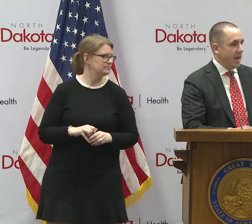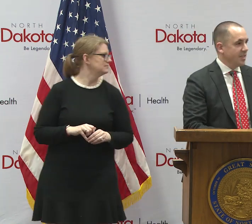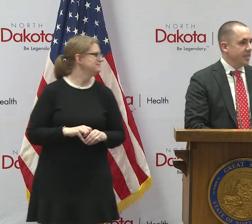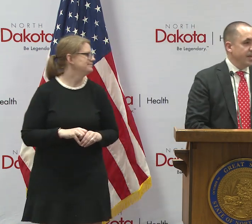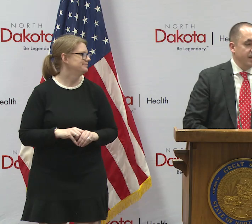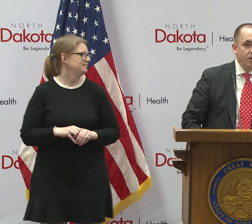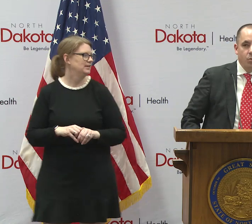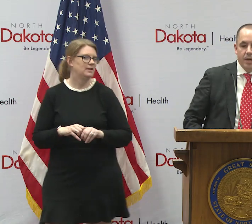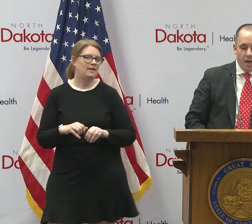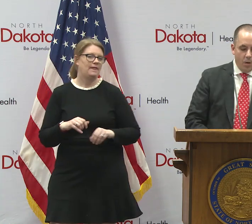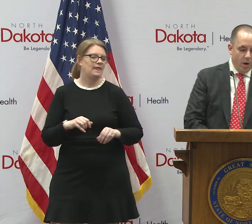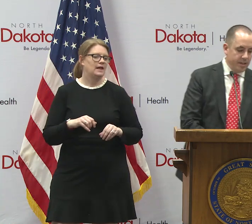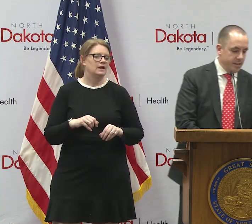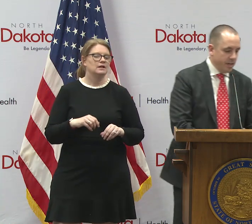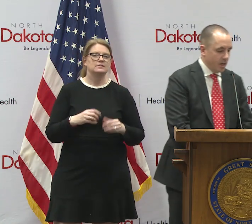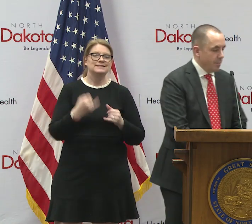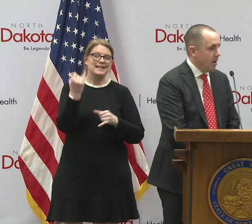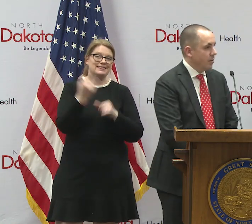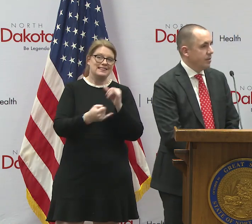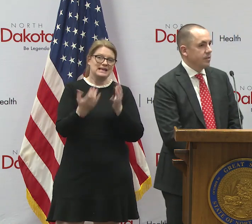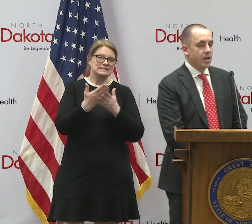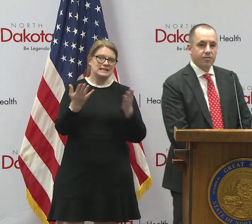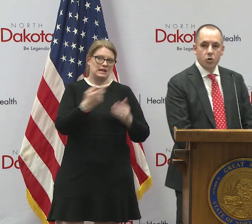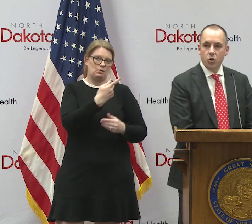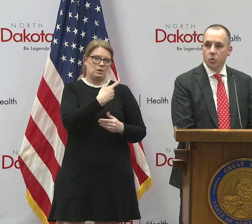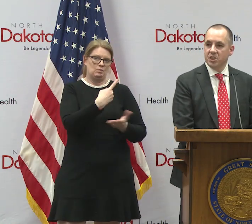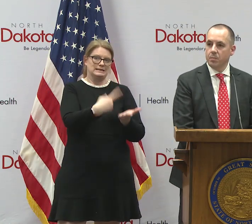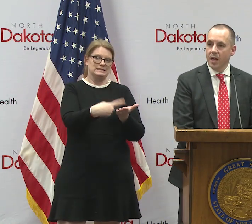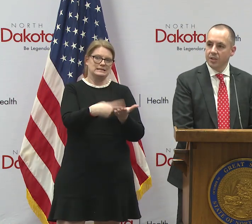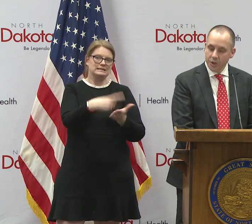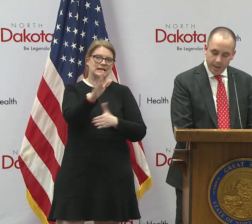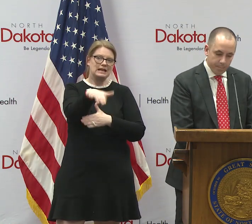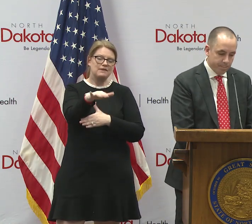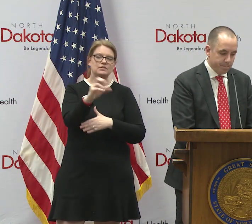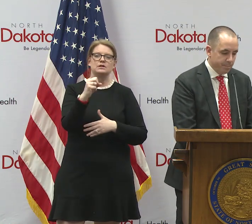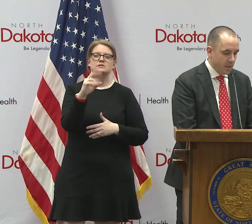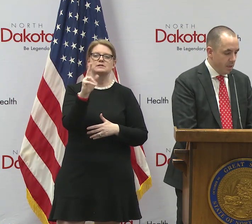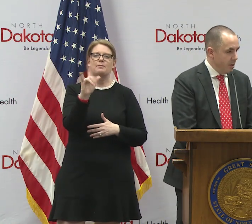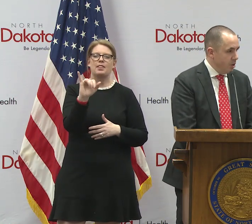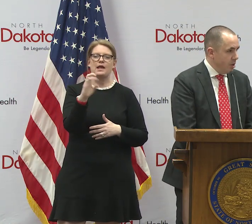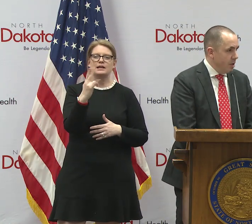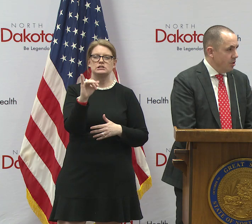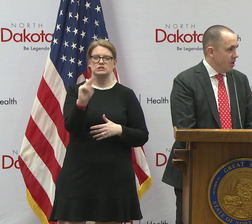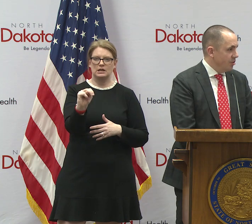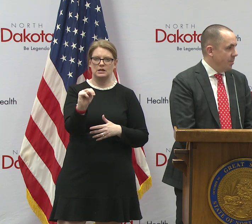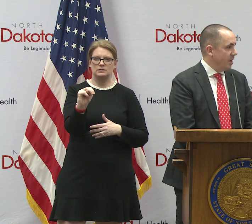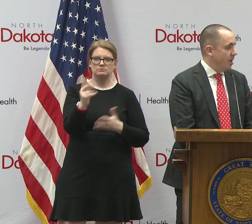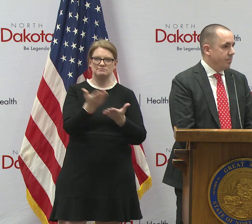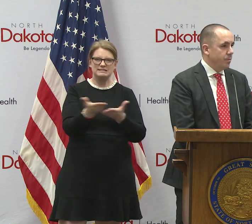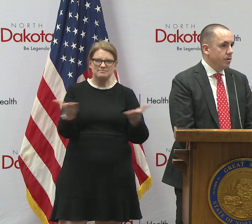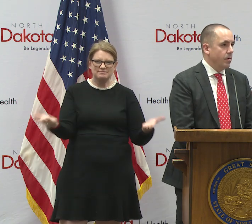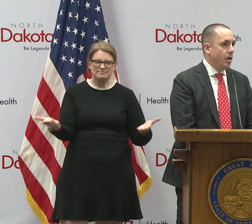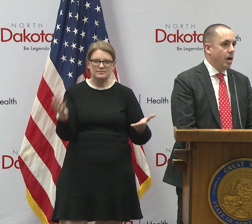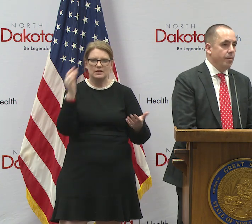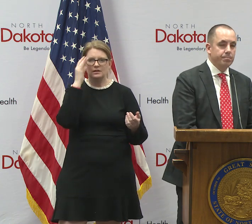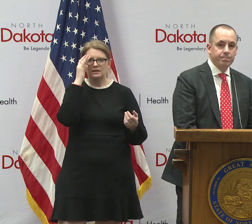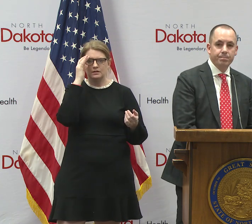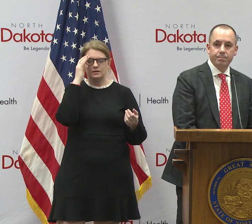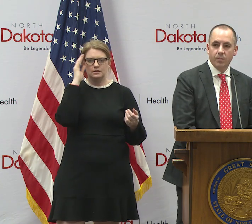I think the last thing that we kind of wanted to talk about this afternoon was supply chain. As you pick up